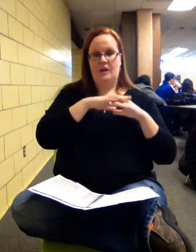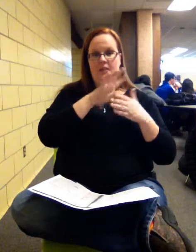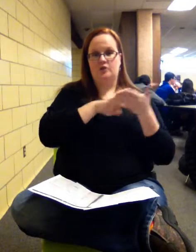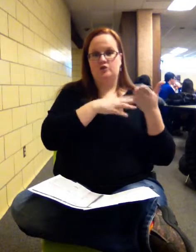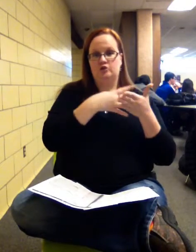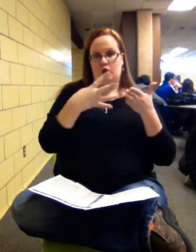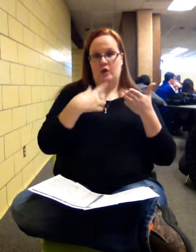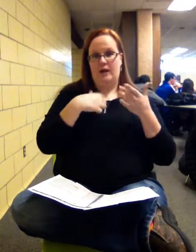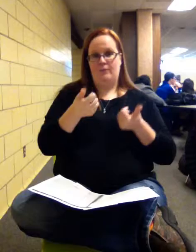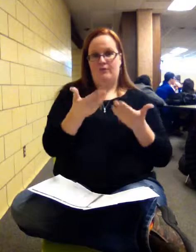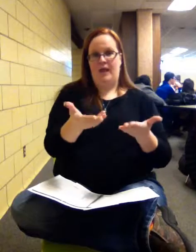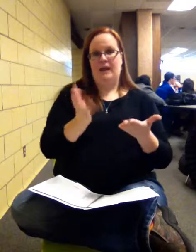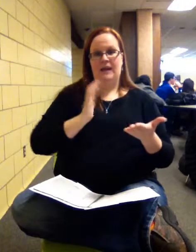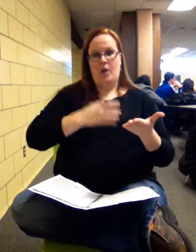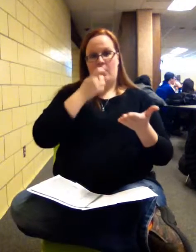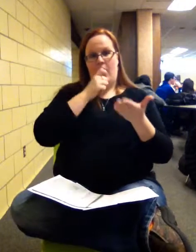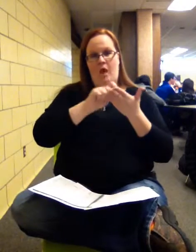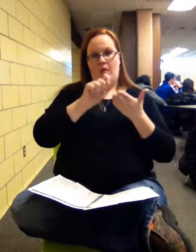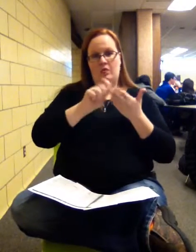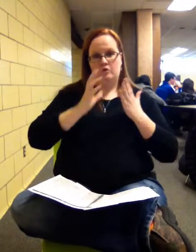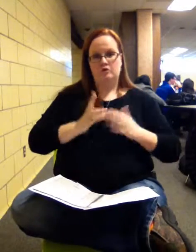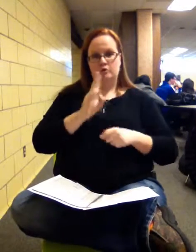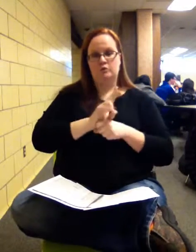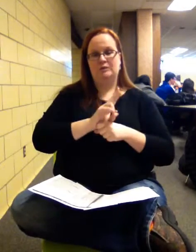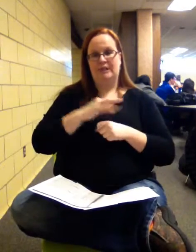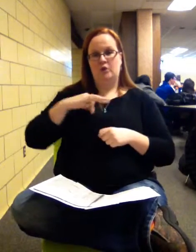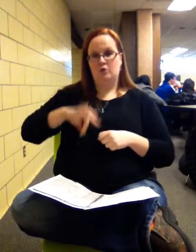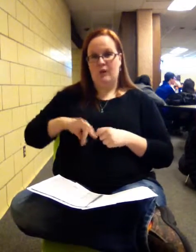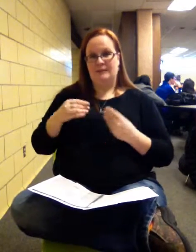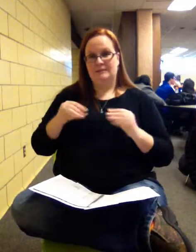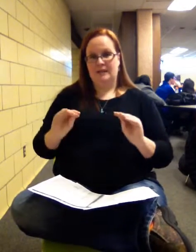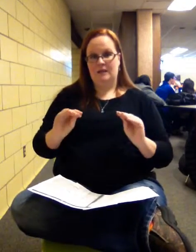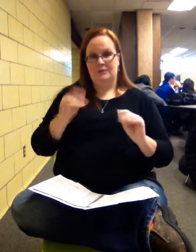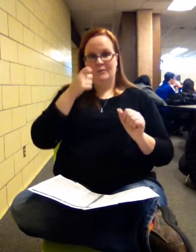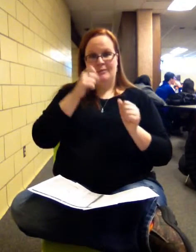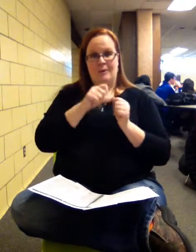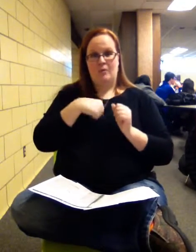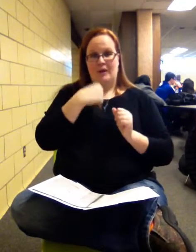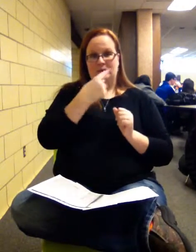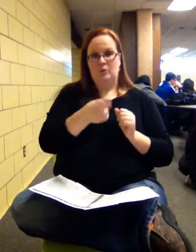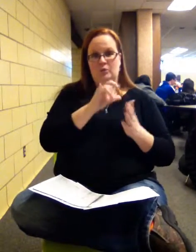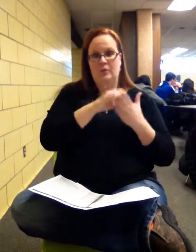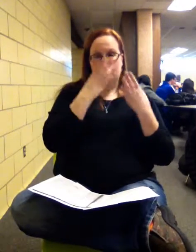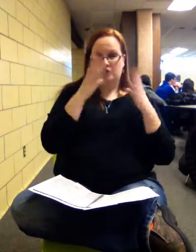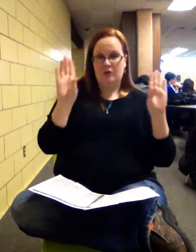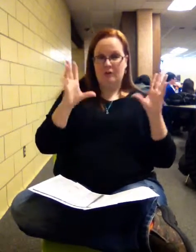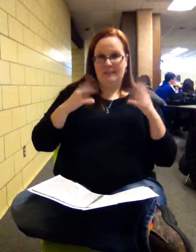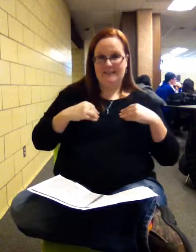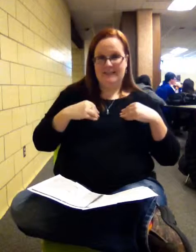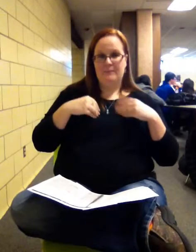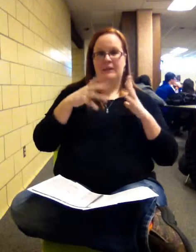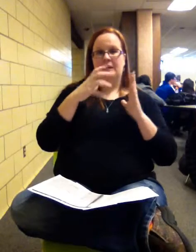gave you, our author is using credit sales. But remember, I told you that generally accepted accounting principles don't